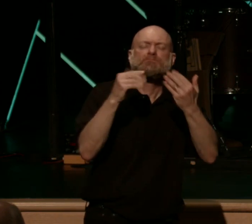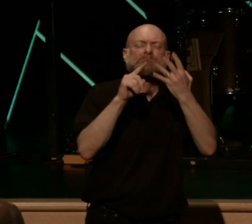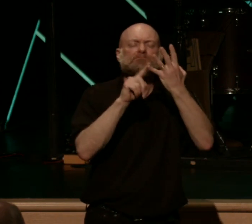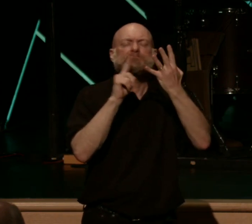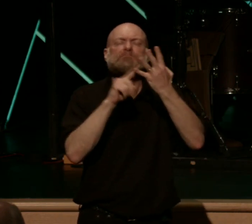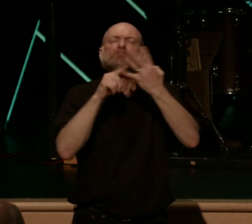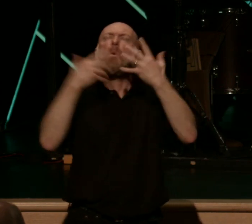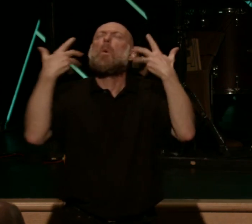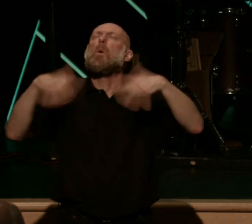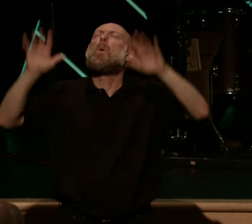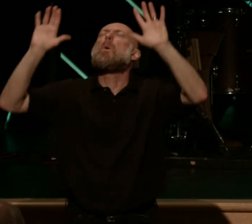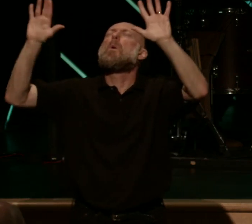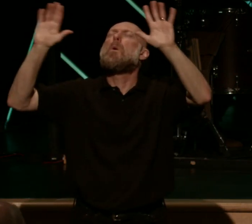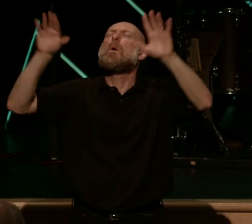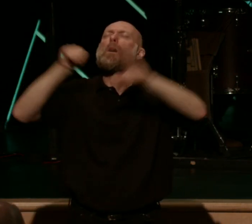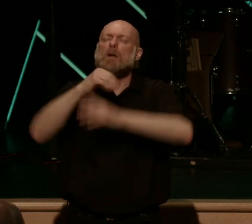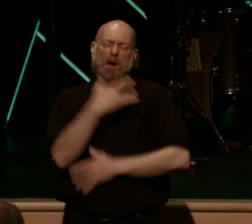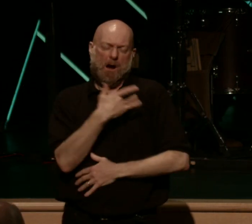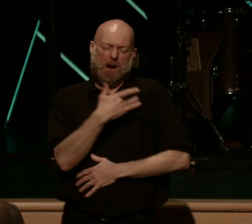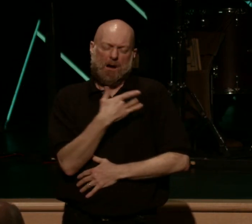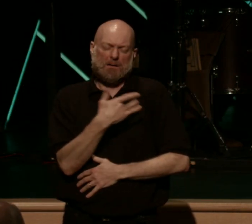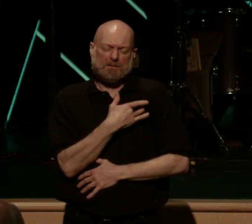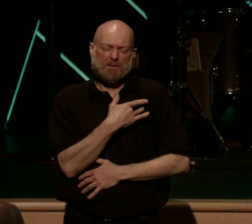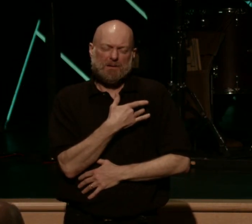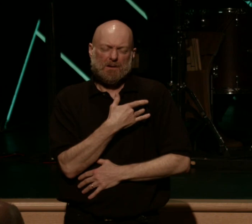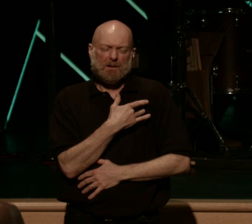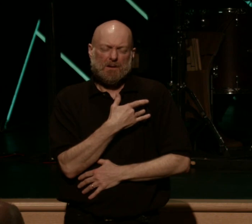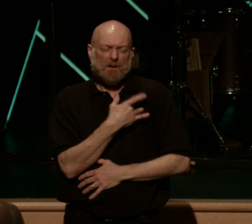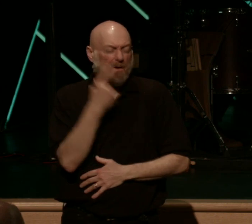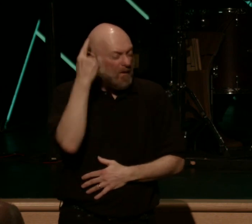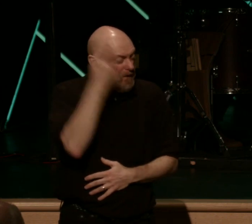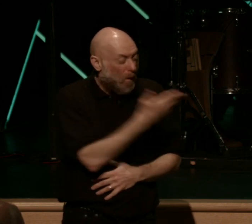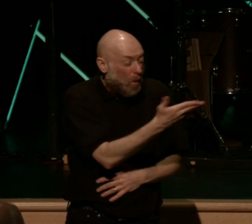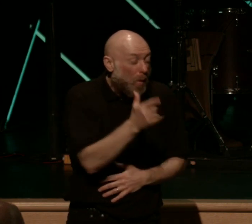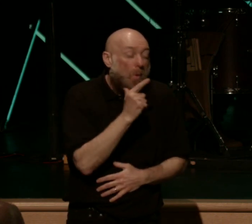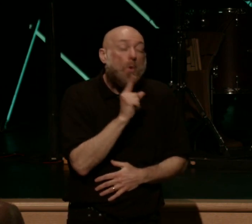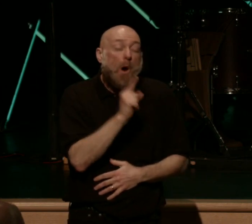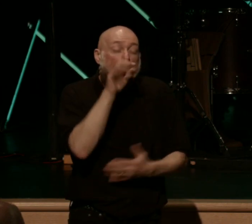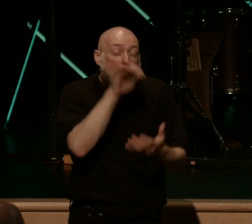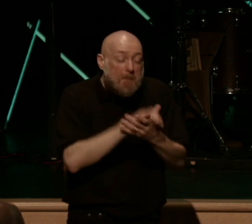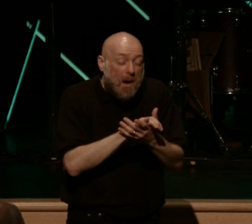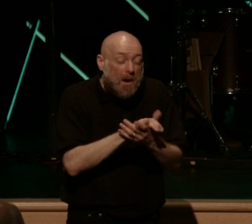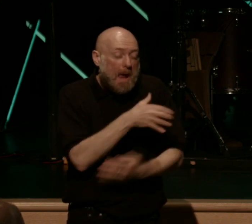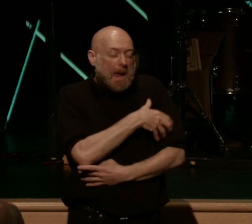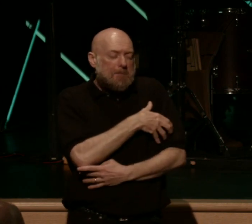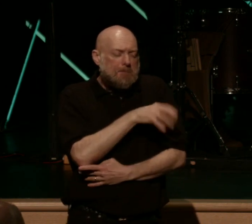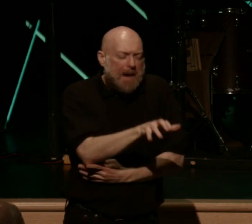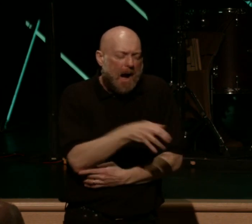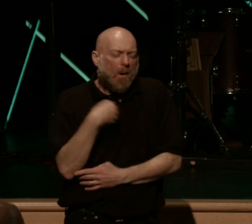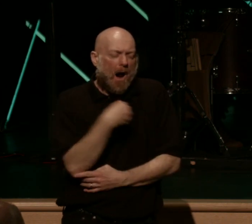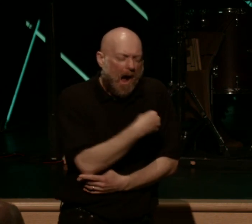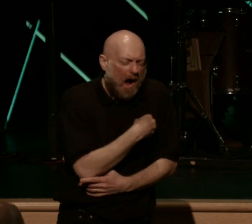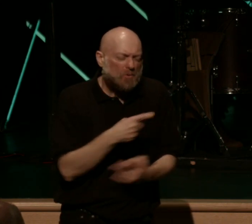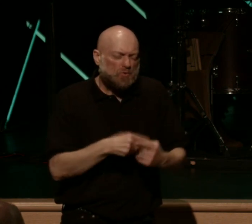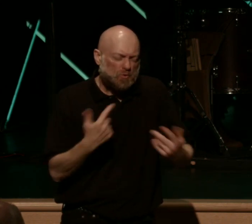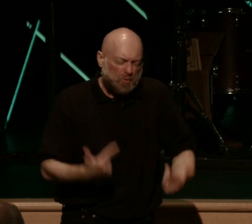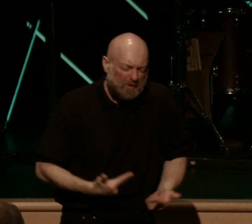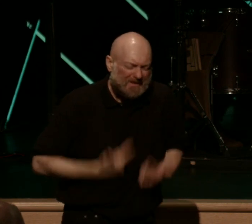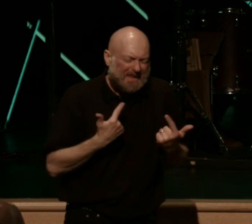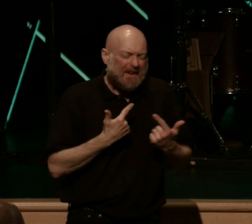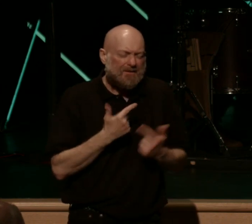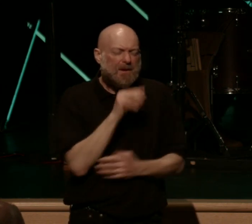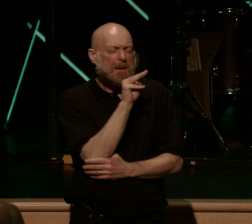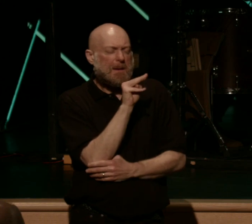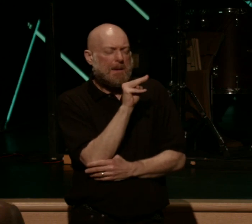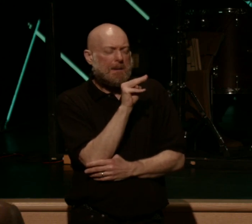awe of Jesus Christ in our hearts? And for those of us who are married, would you empower us to live out